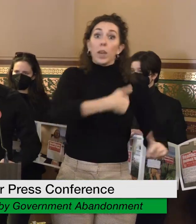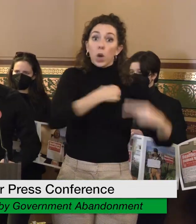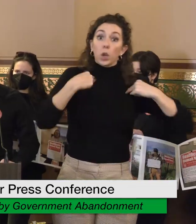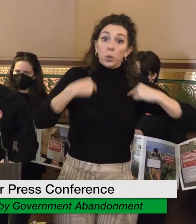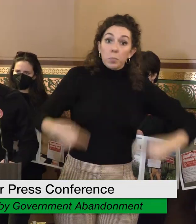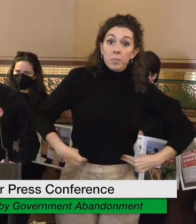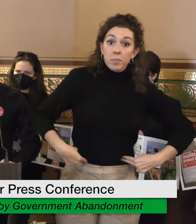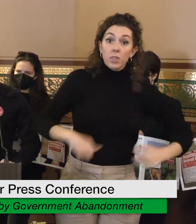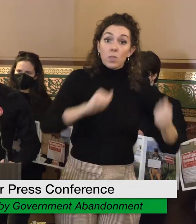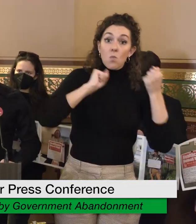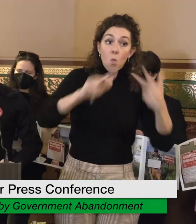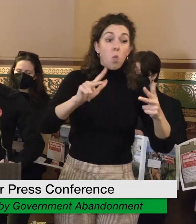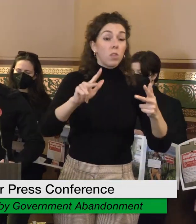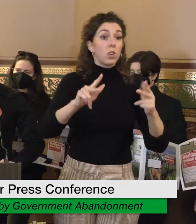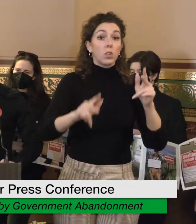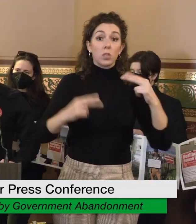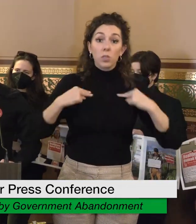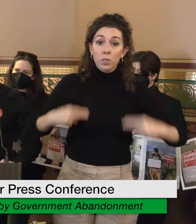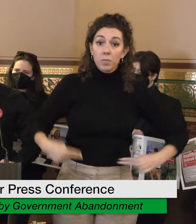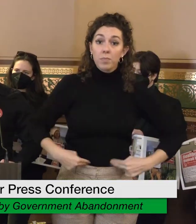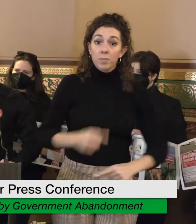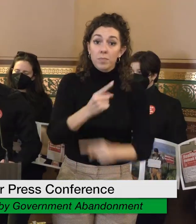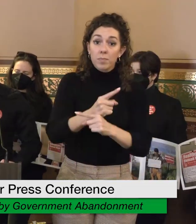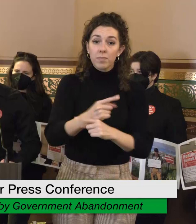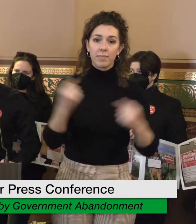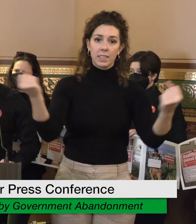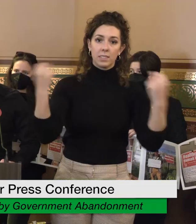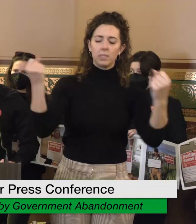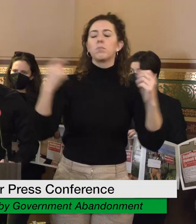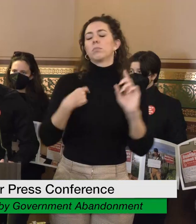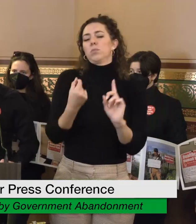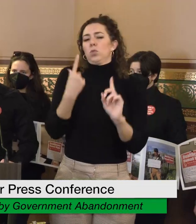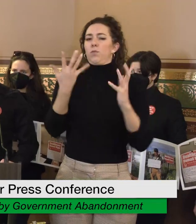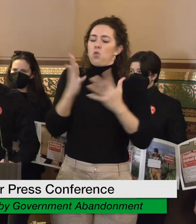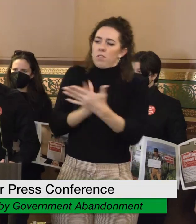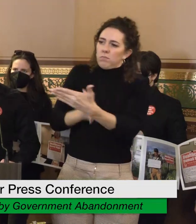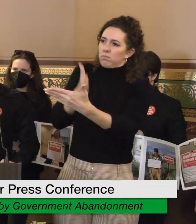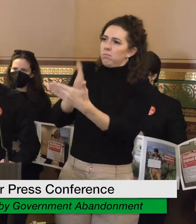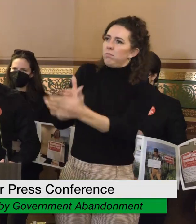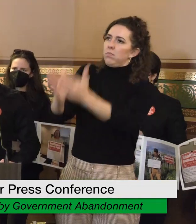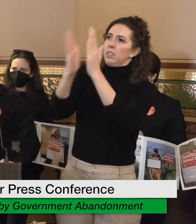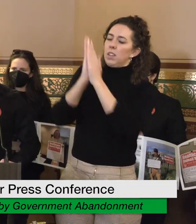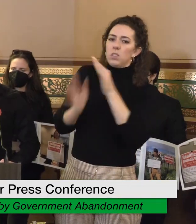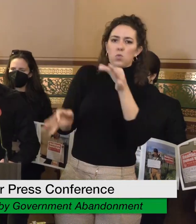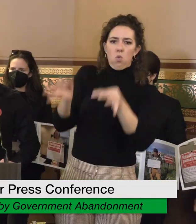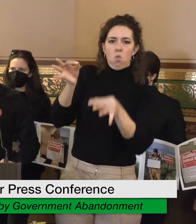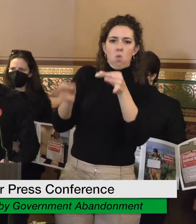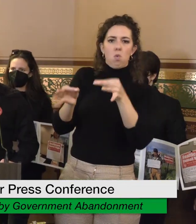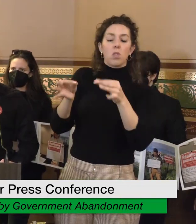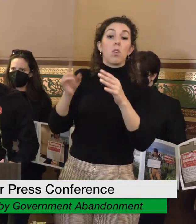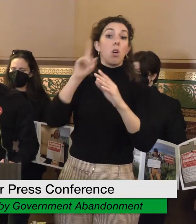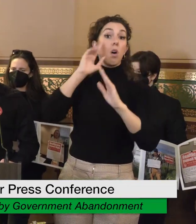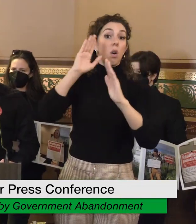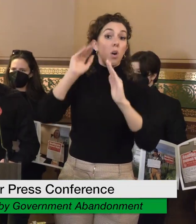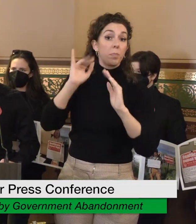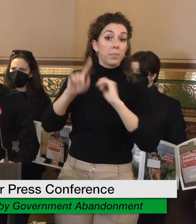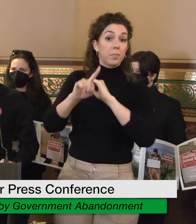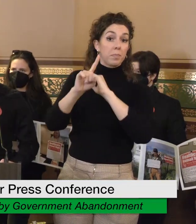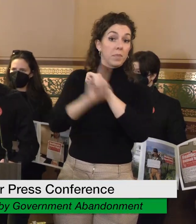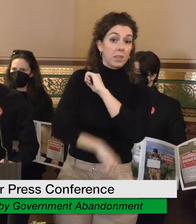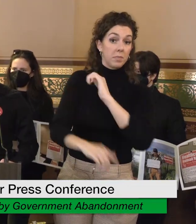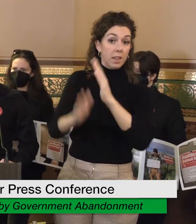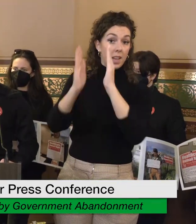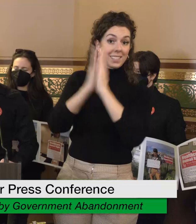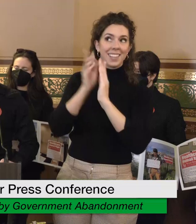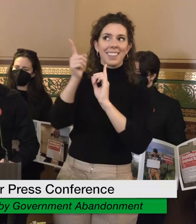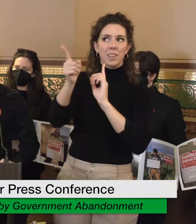Yes. Now, I've already taken this to the courts, hoping that the penalty I'm petitioning for will make them